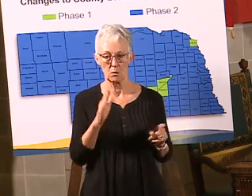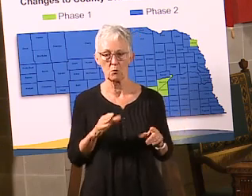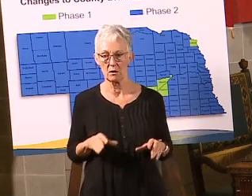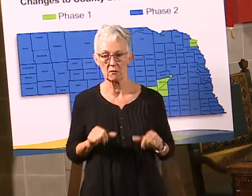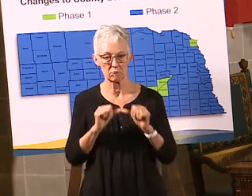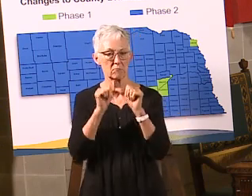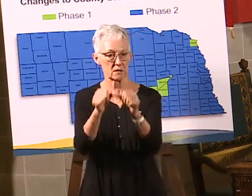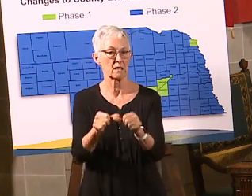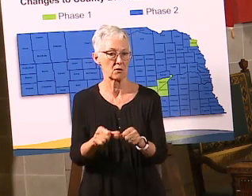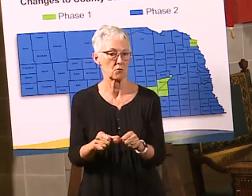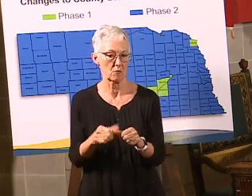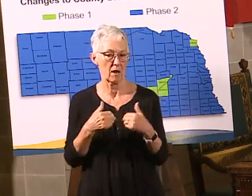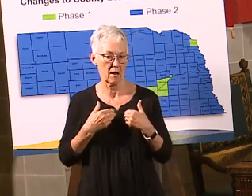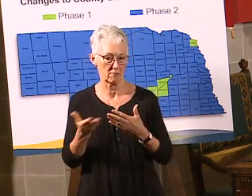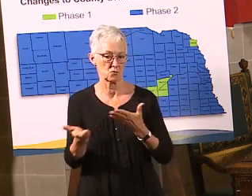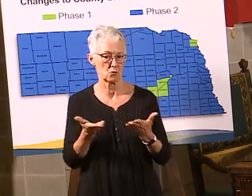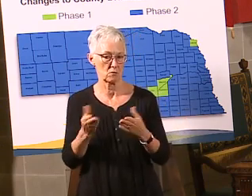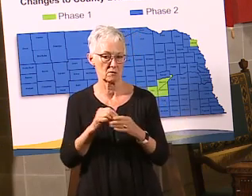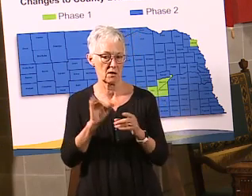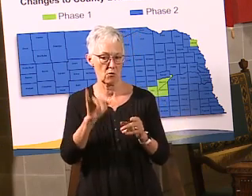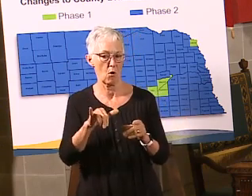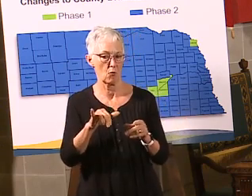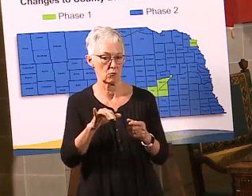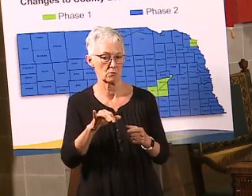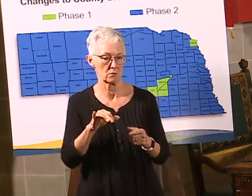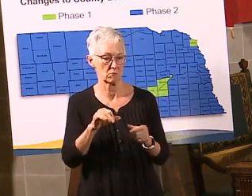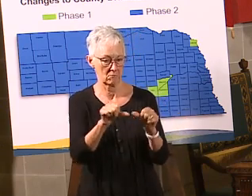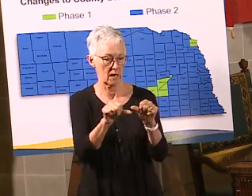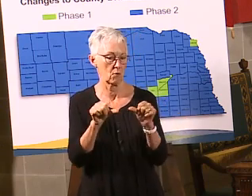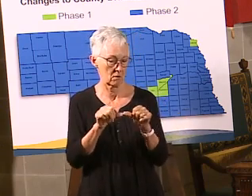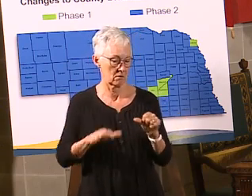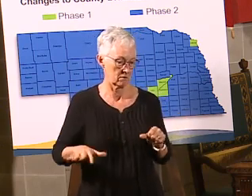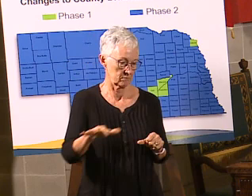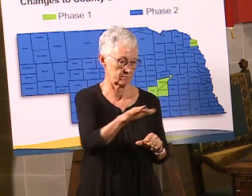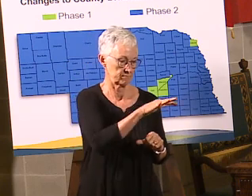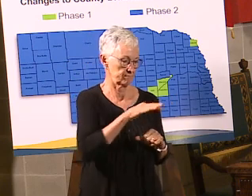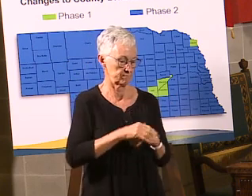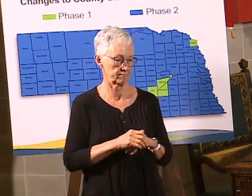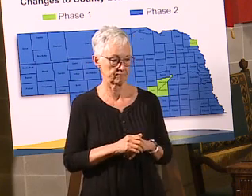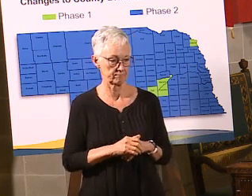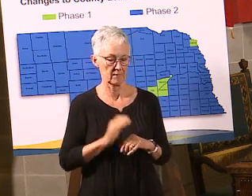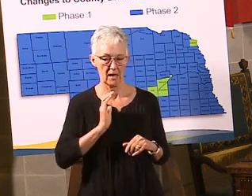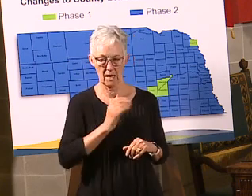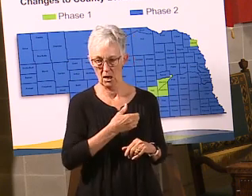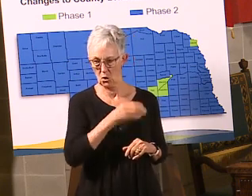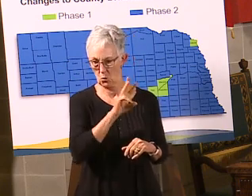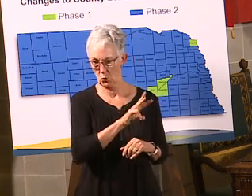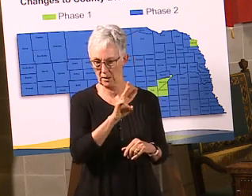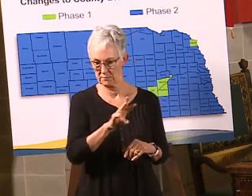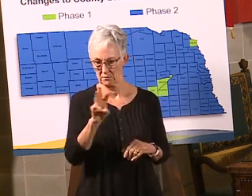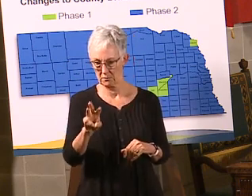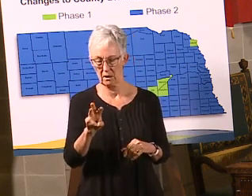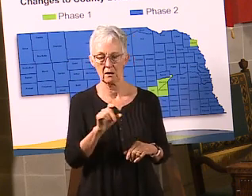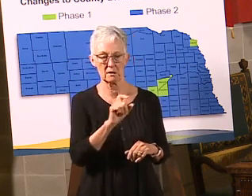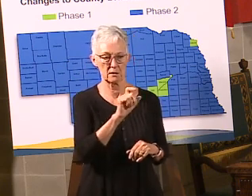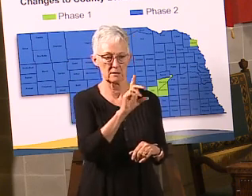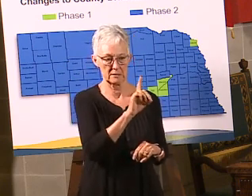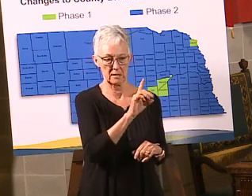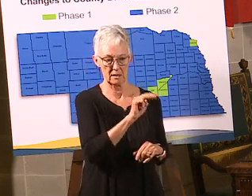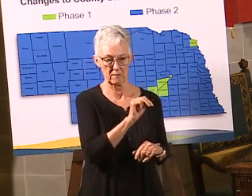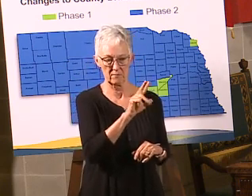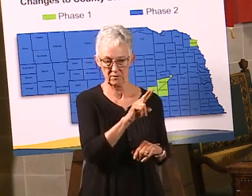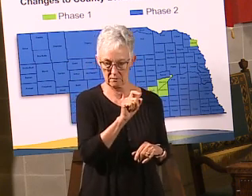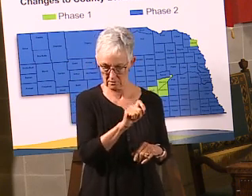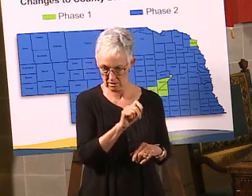these areas. Lastly, I would like to remind everyone of the services available on our website at dmv.nebraska.gov.